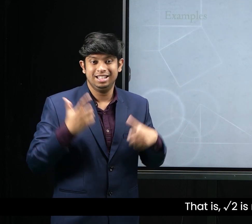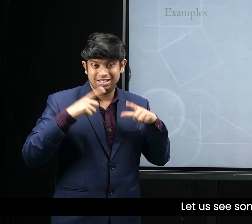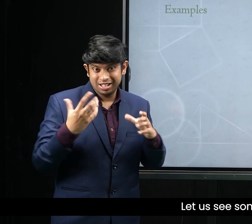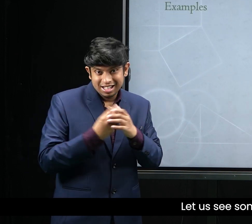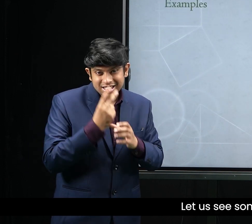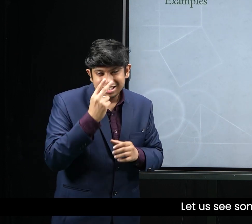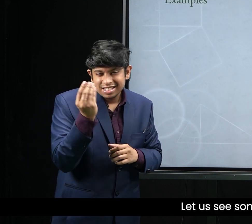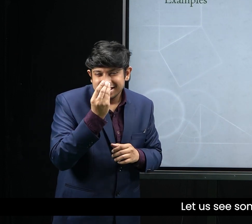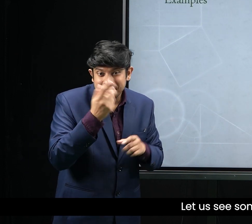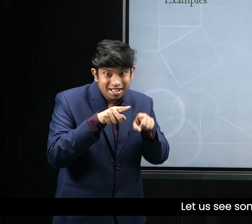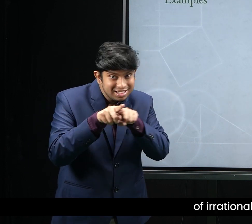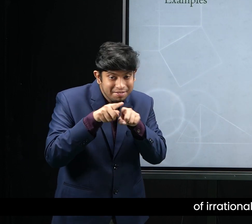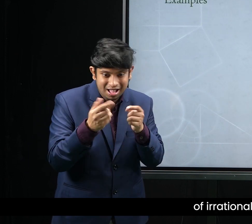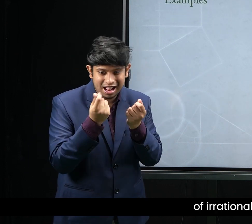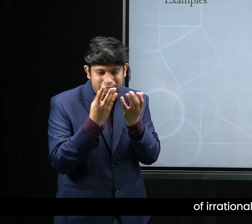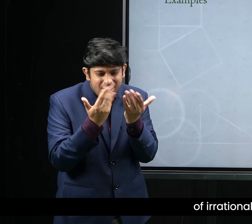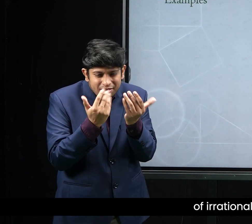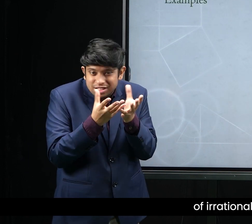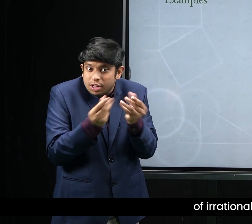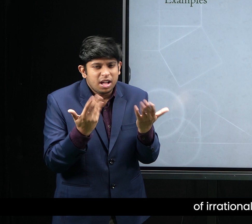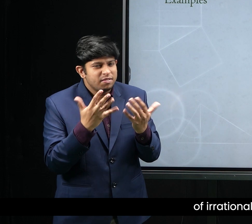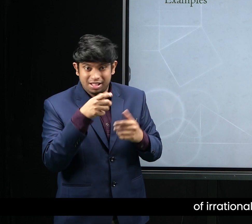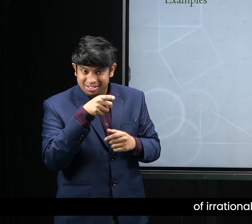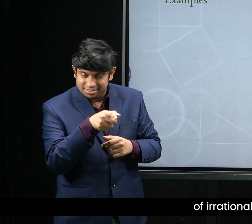Let us see some examples of irrational numbers.